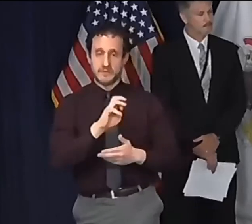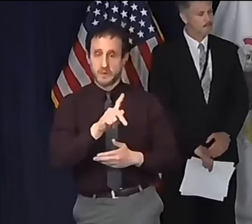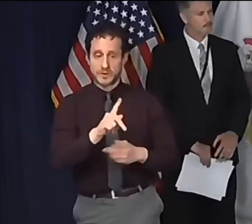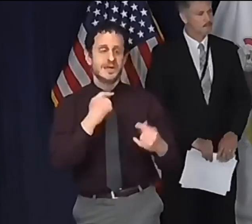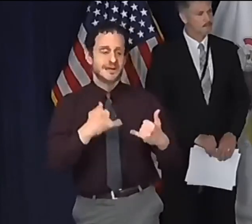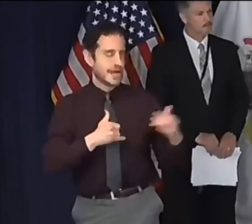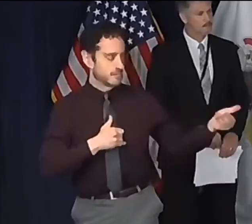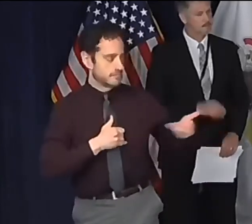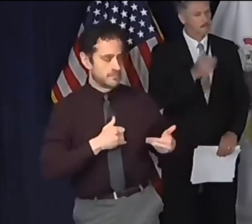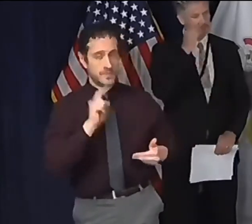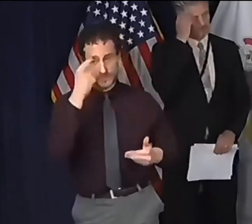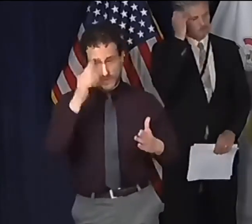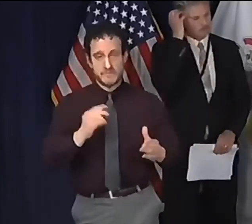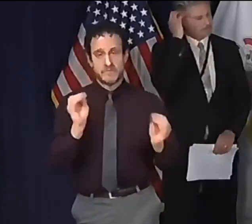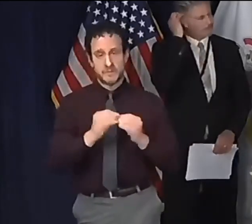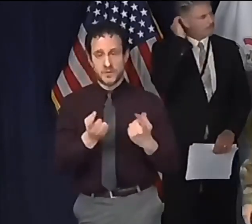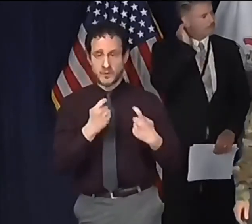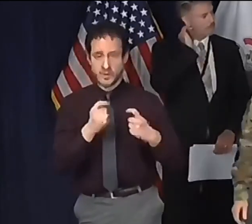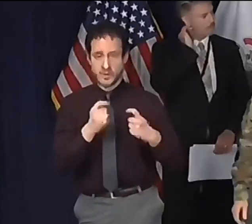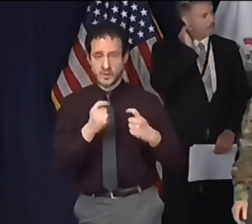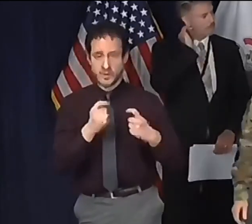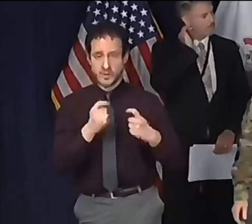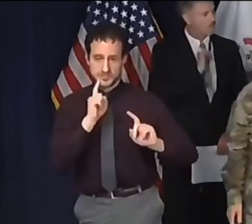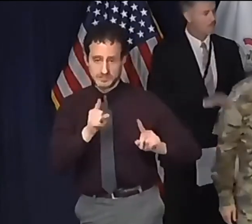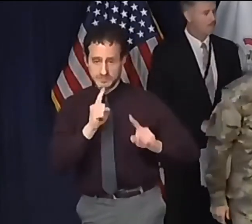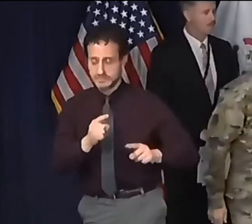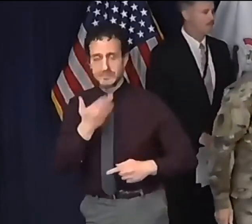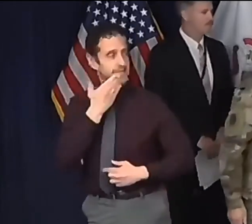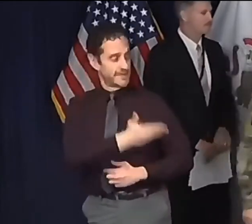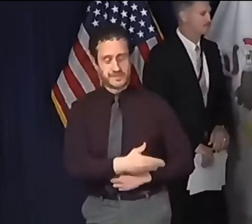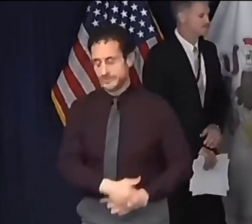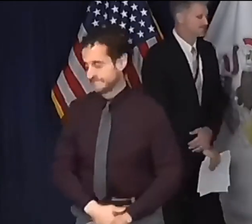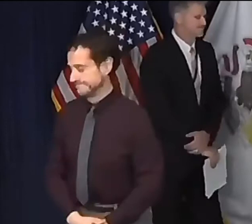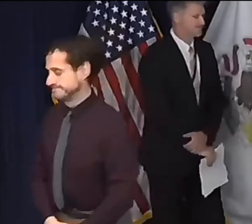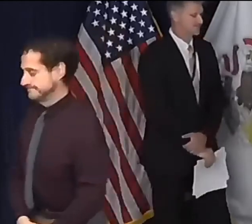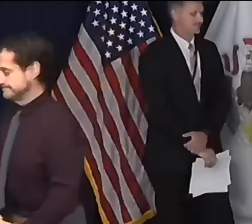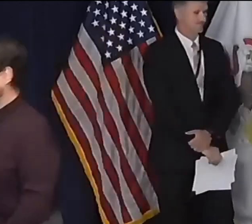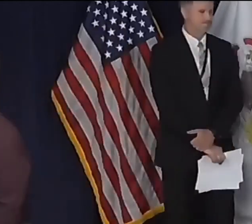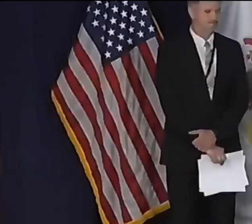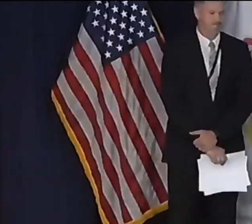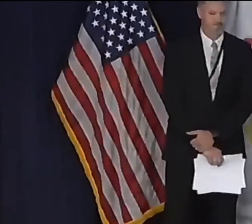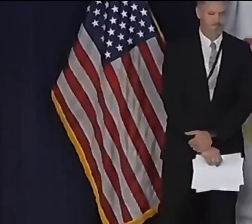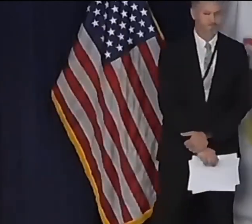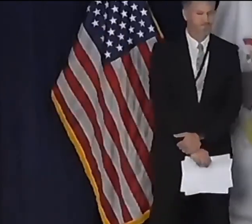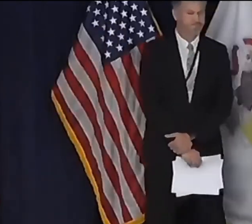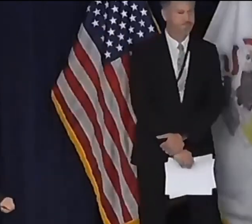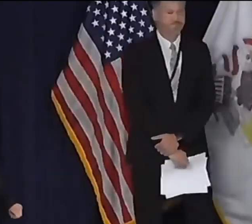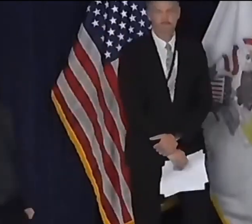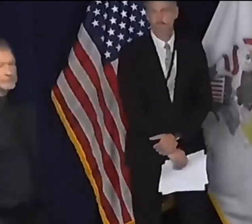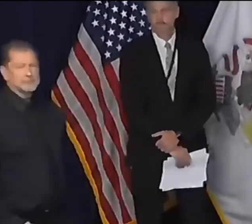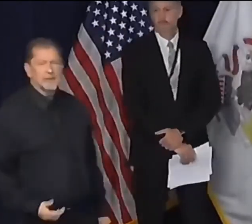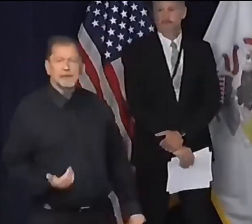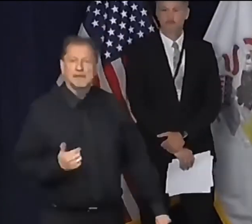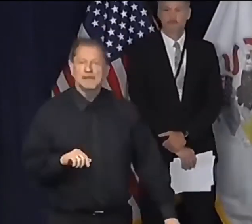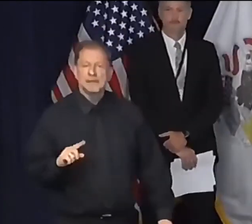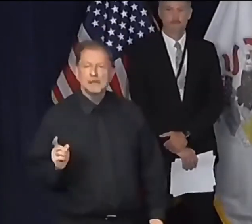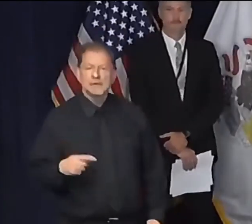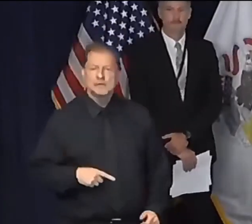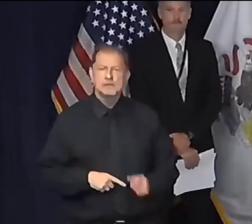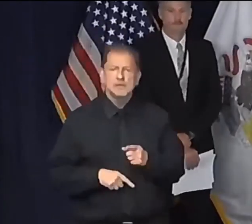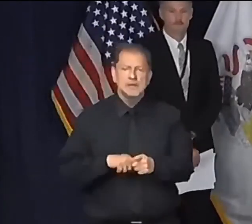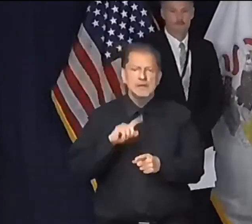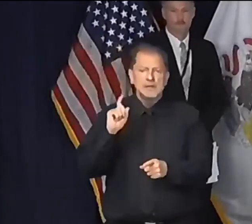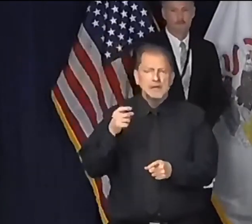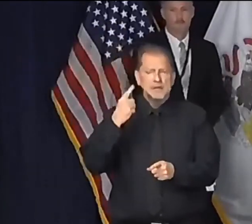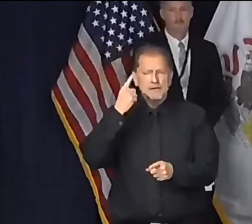questions. Thank you very much, General. Happy to take any questions from in the room and then online. Governor, there is